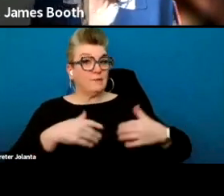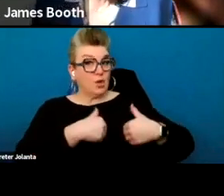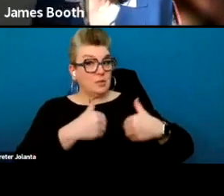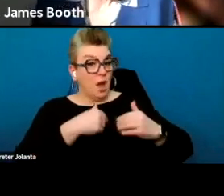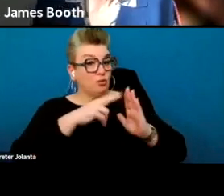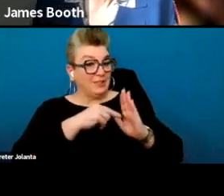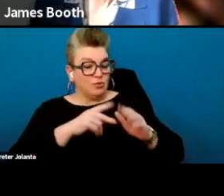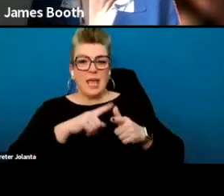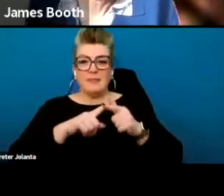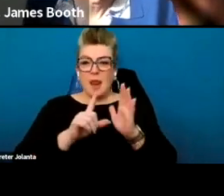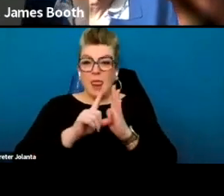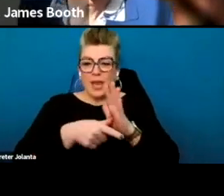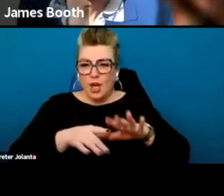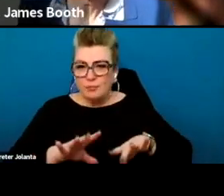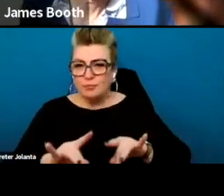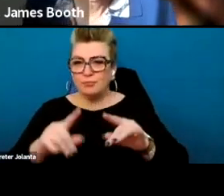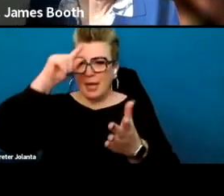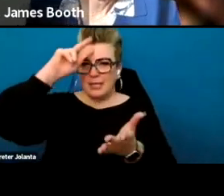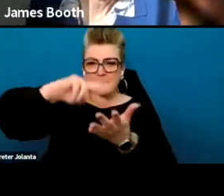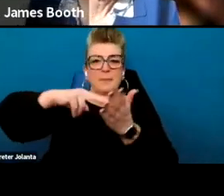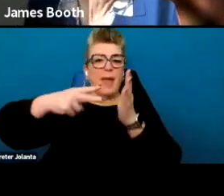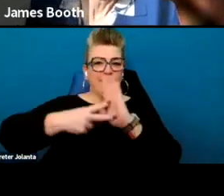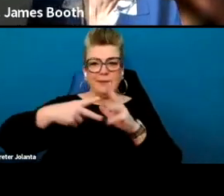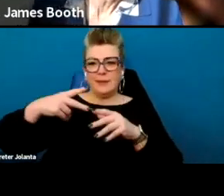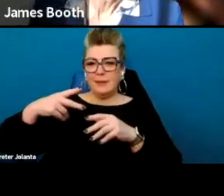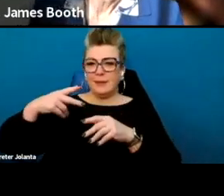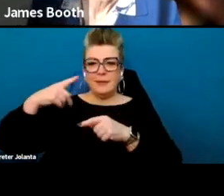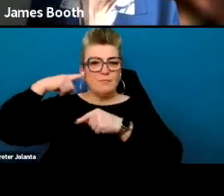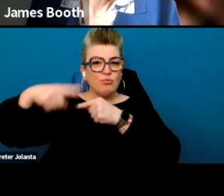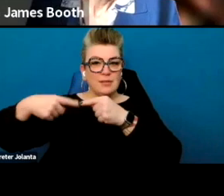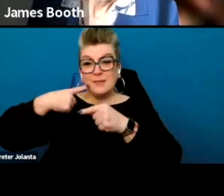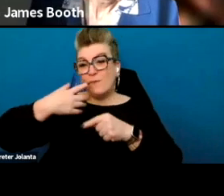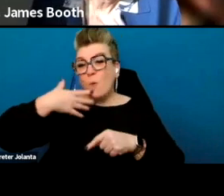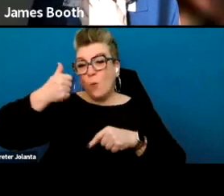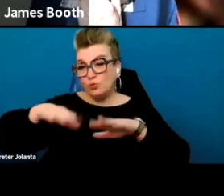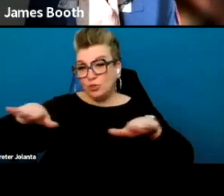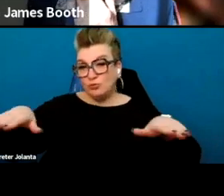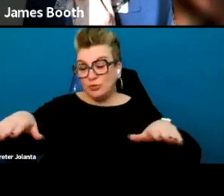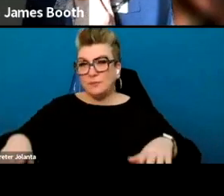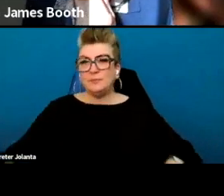of semantic processing in older readers.